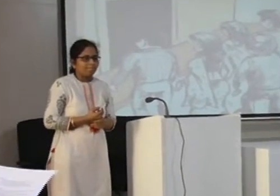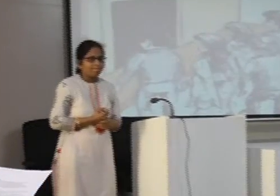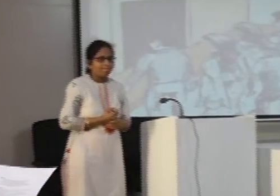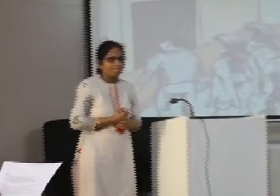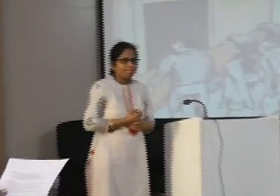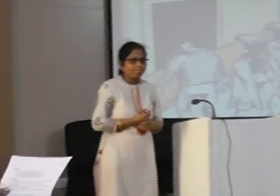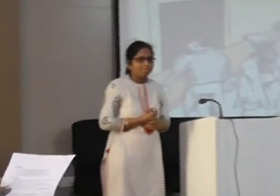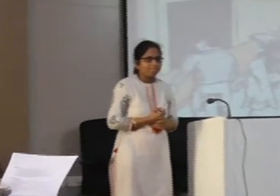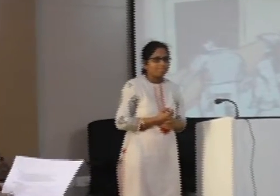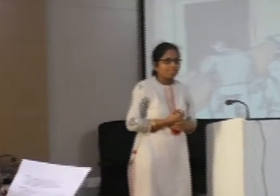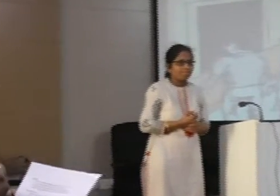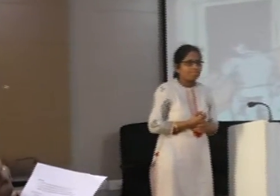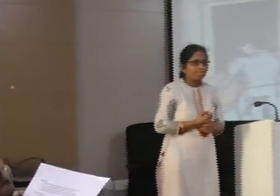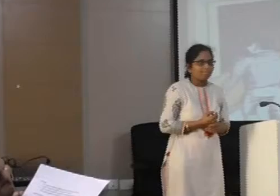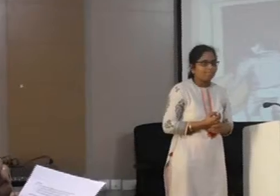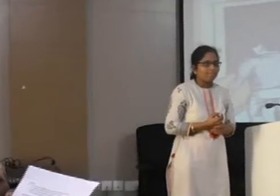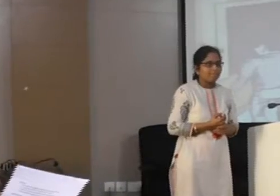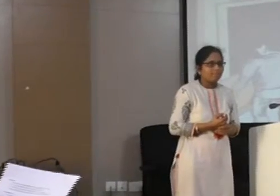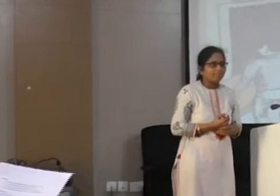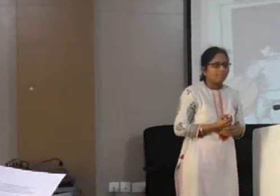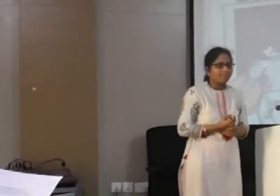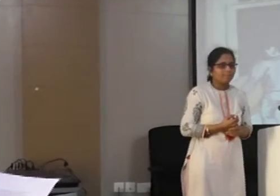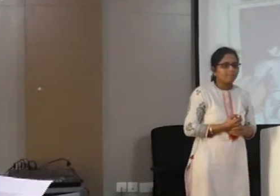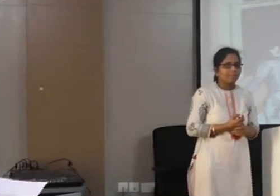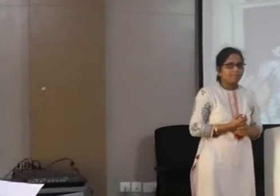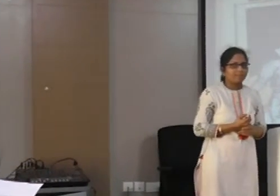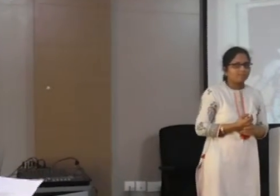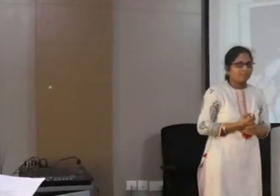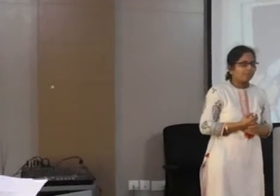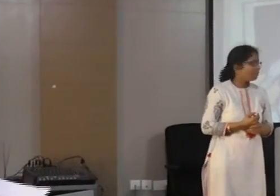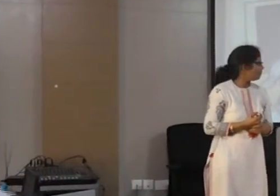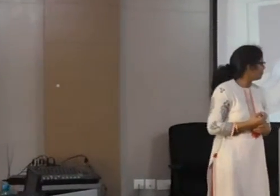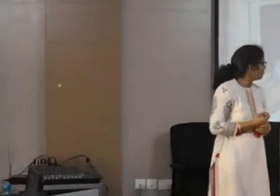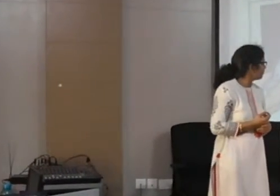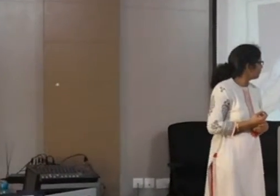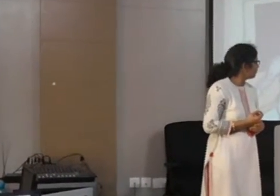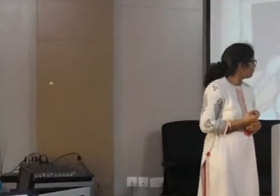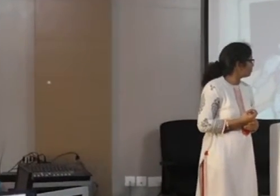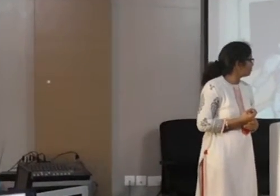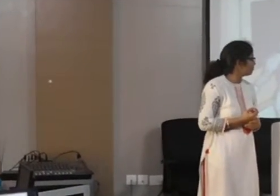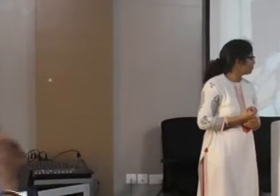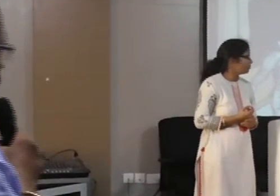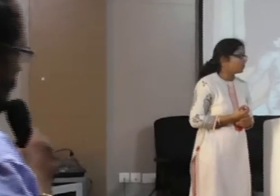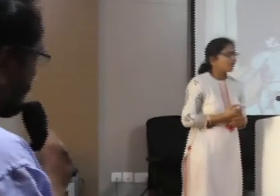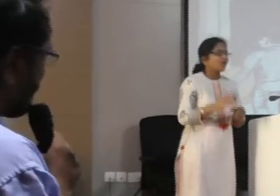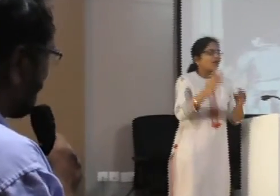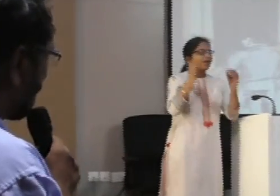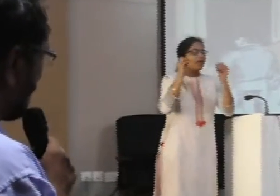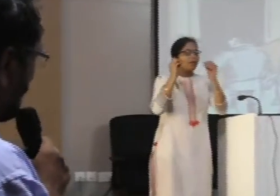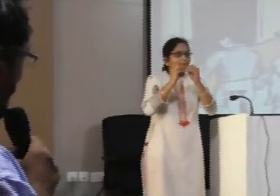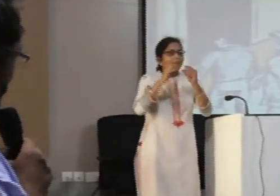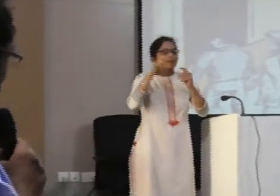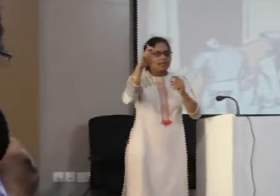you will see the BLO of your part in the voting facilitation center near the booth.